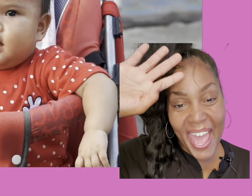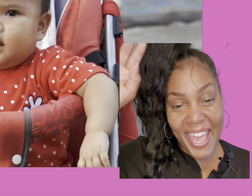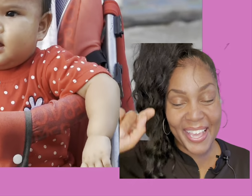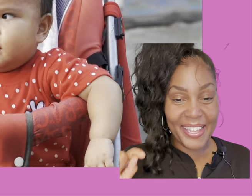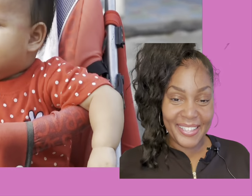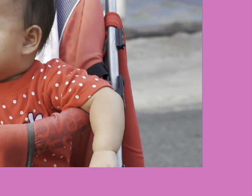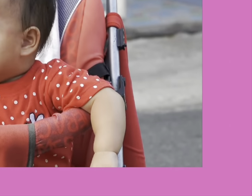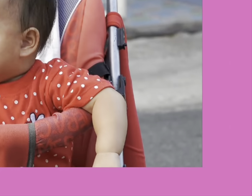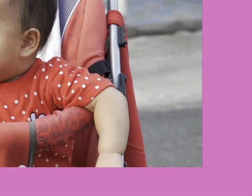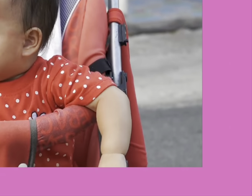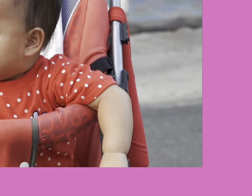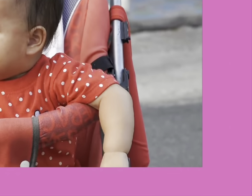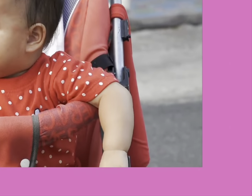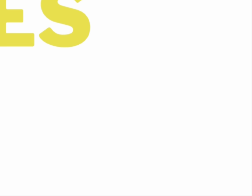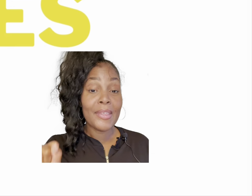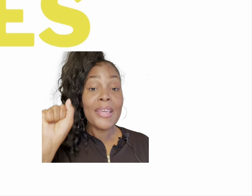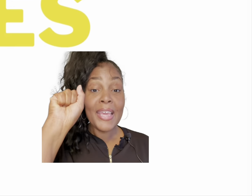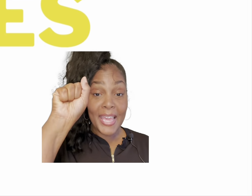Hi.